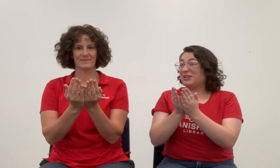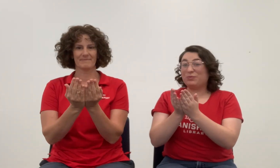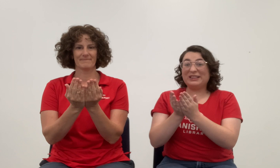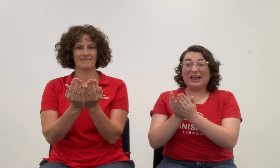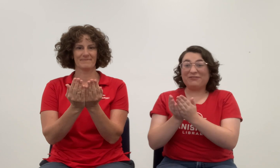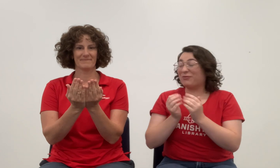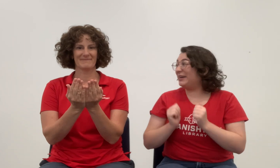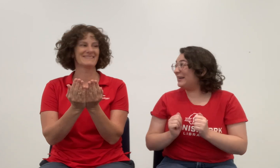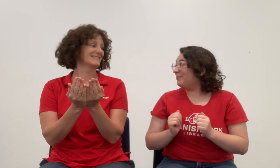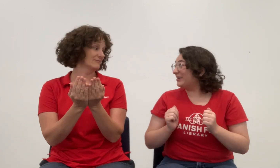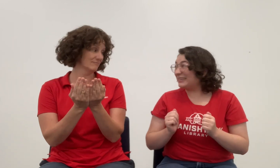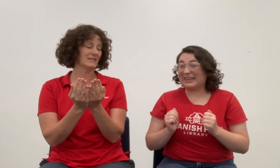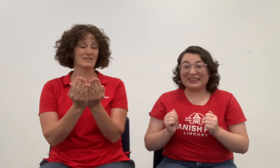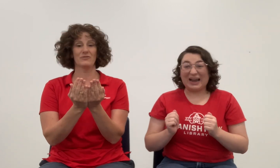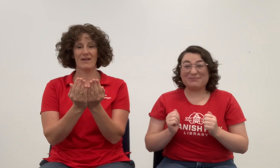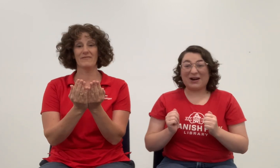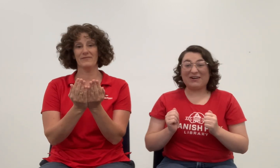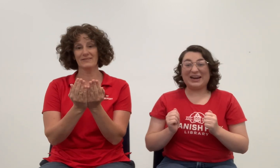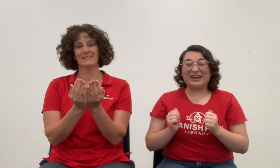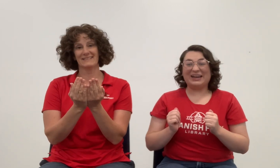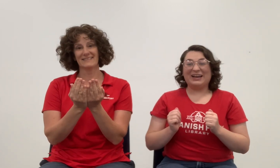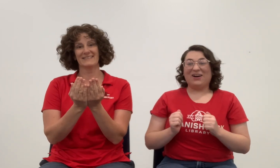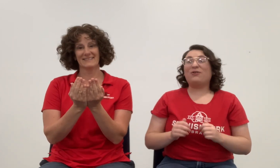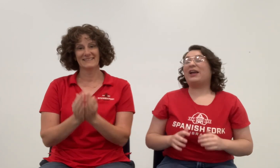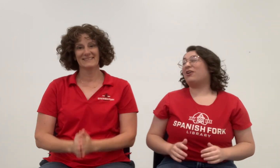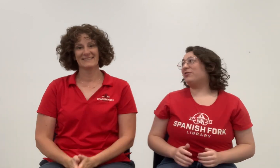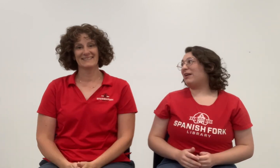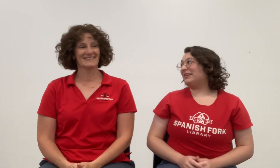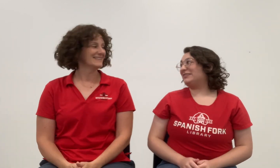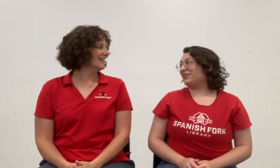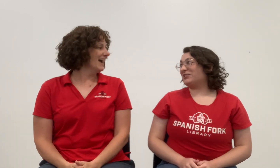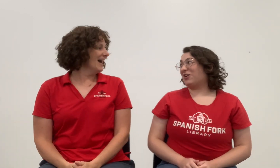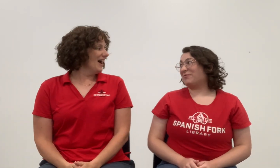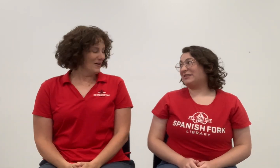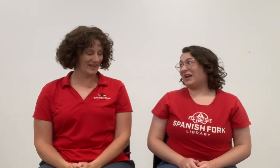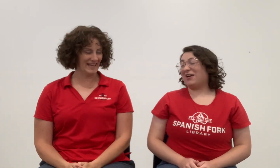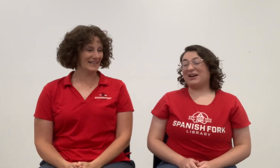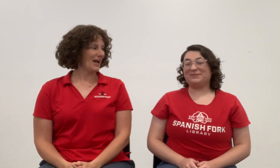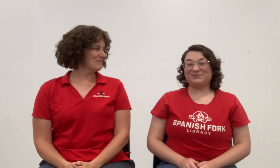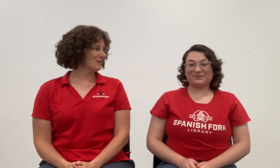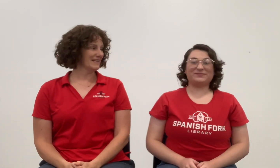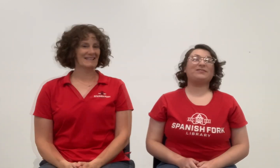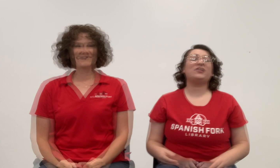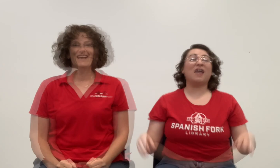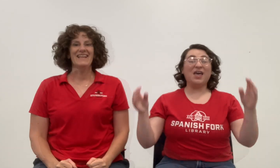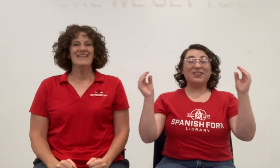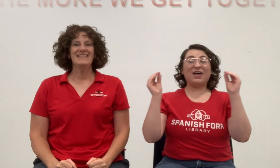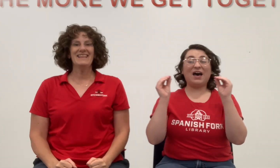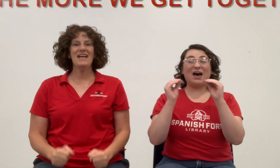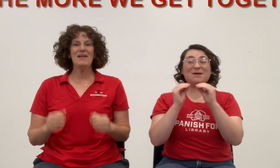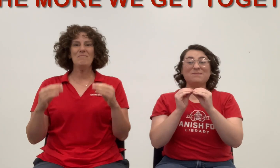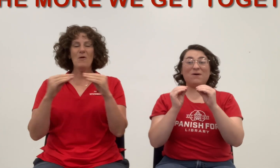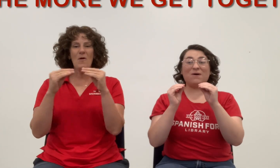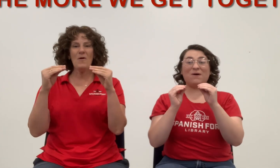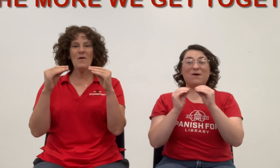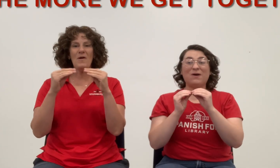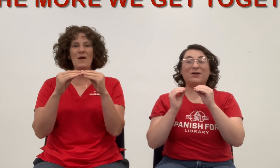we love reading books at the library. Okay, are you ready to sing our song, Miss Karen? Okay, I'm ready. The more we